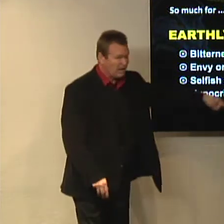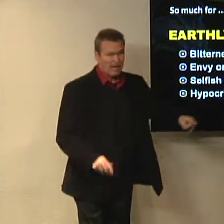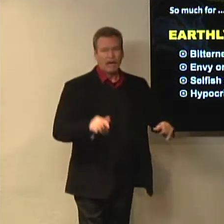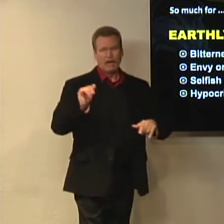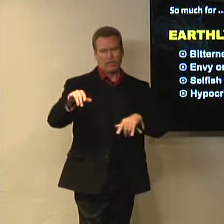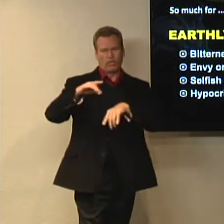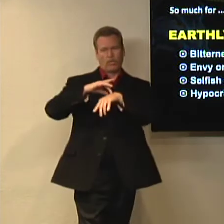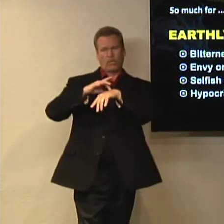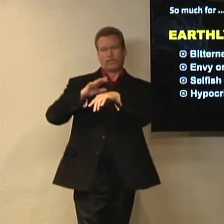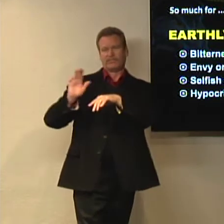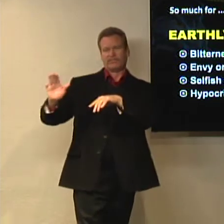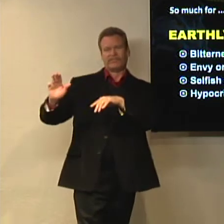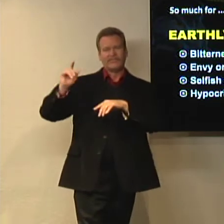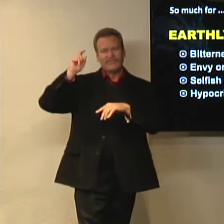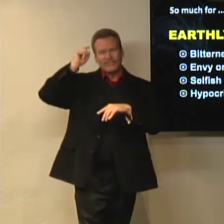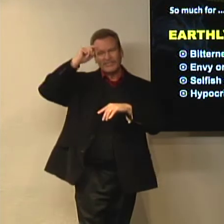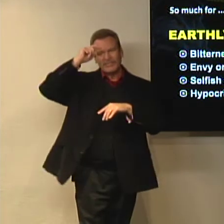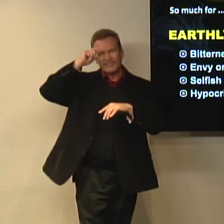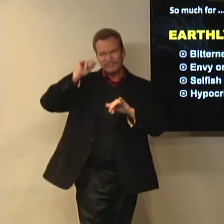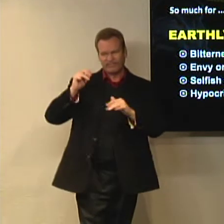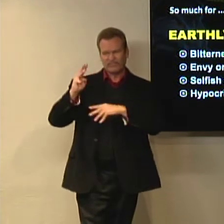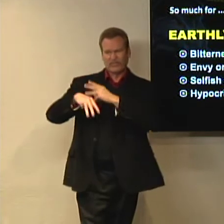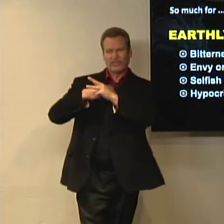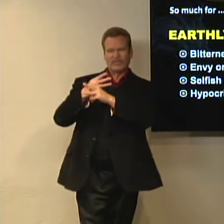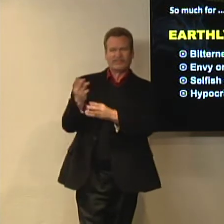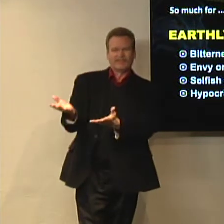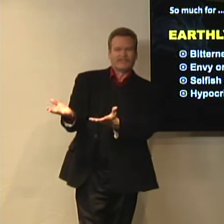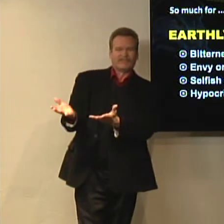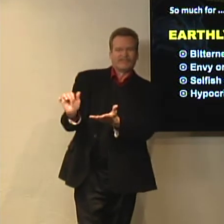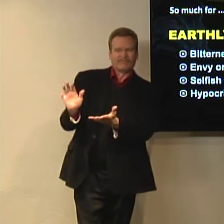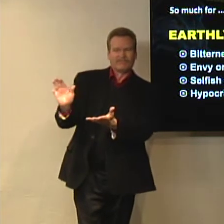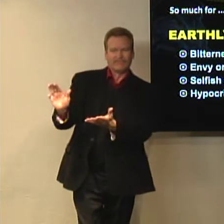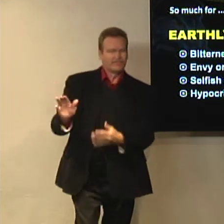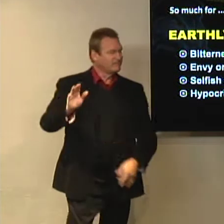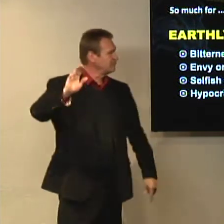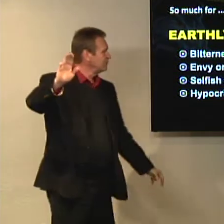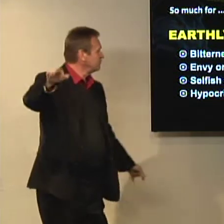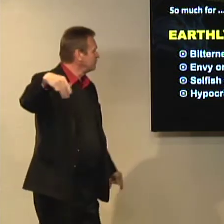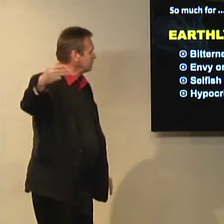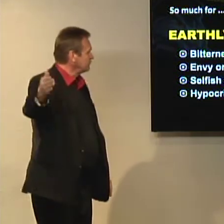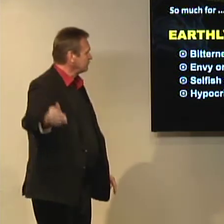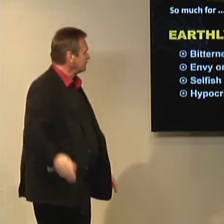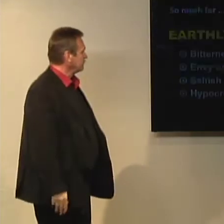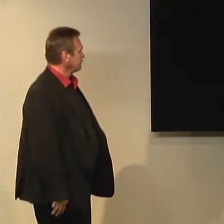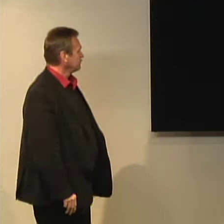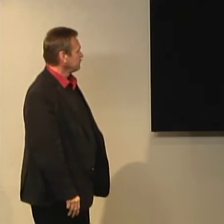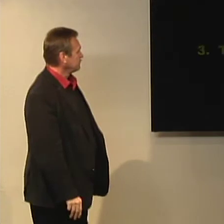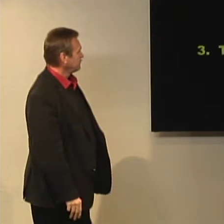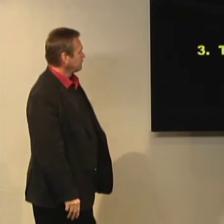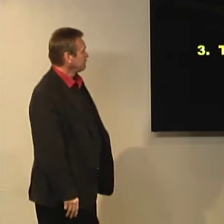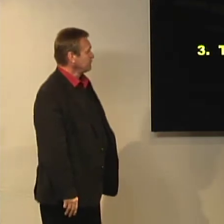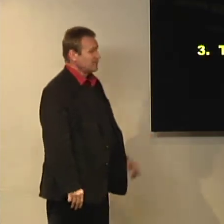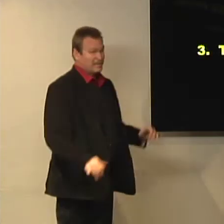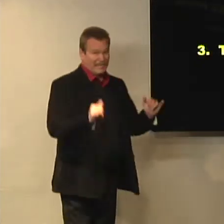All of these are what the world's wisdom offers us, if we accept it.